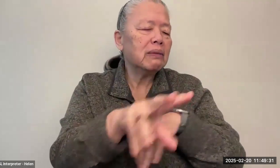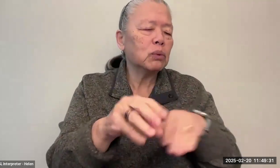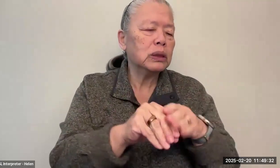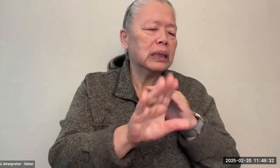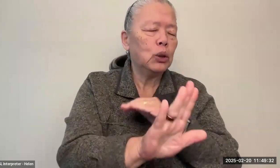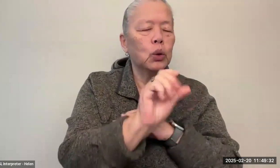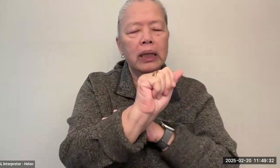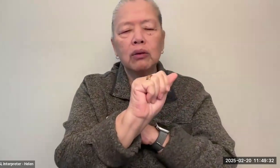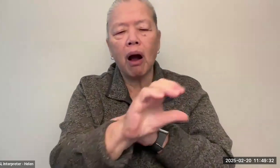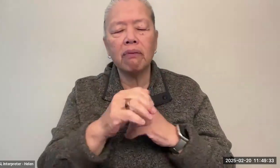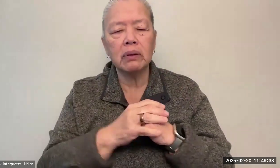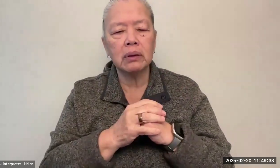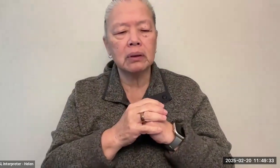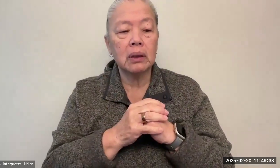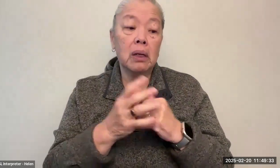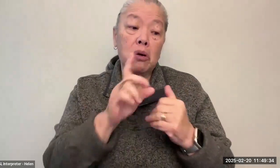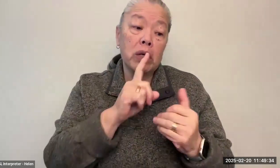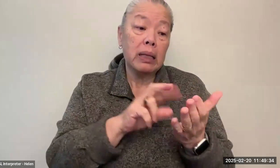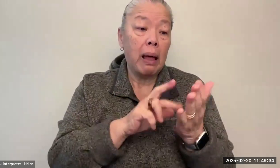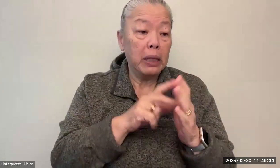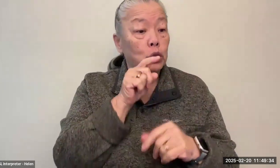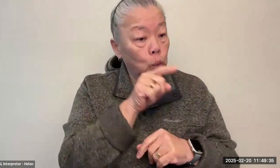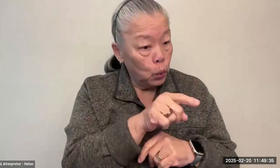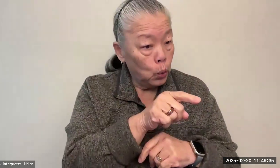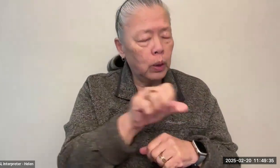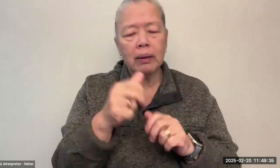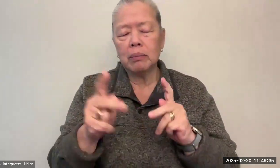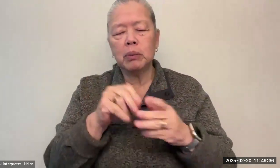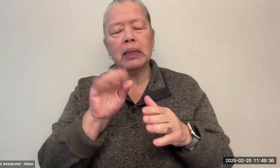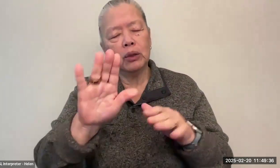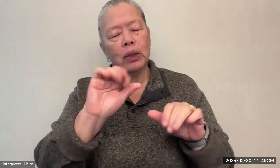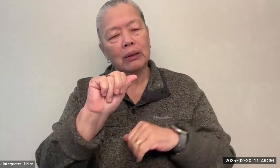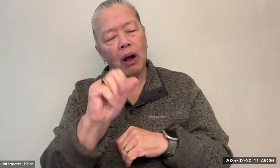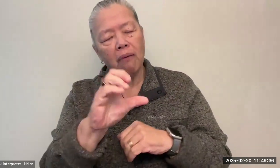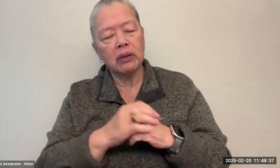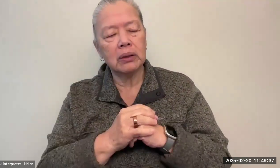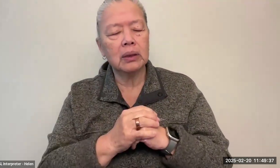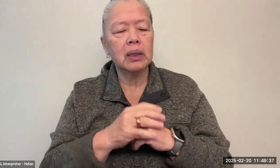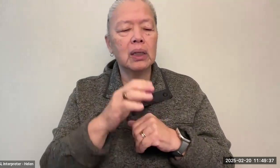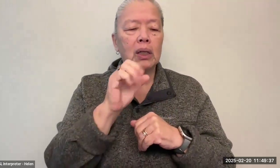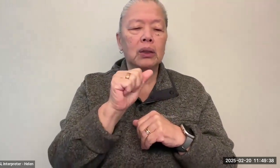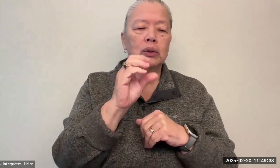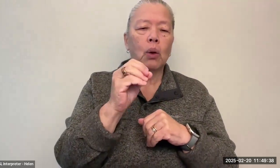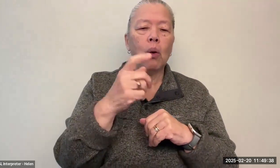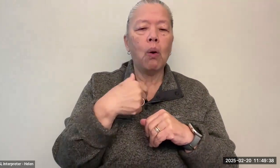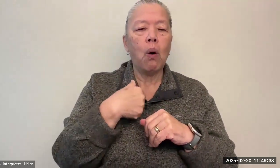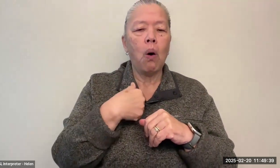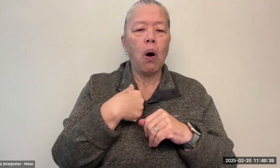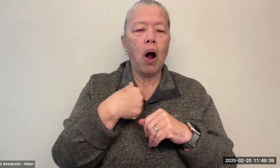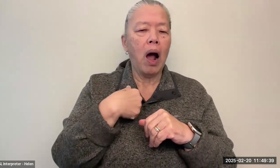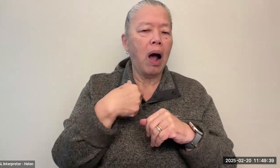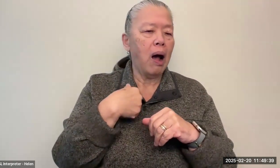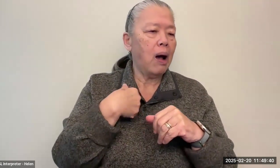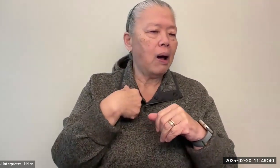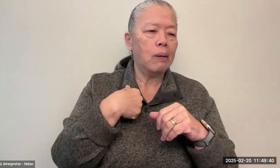conference are you and the other members of your annual conference. So I would platform your bishop and